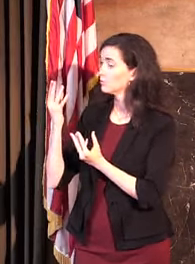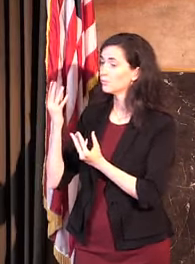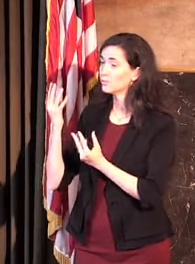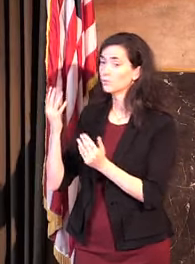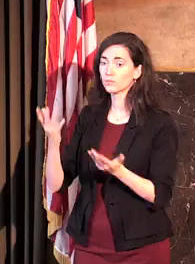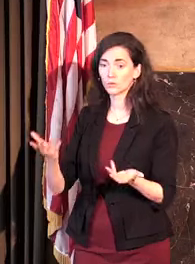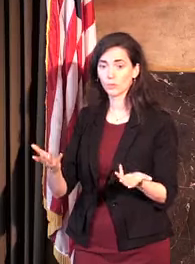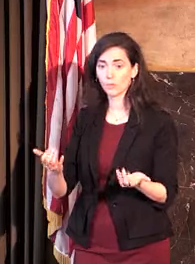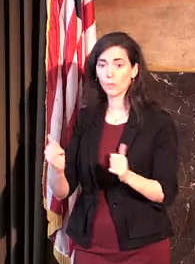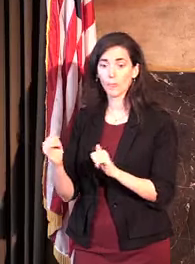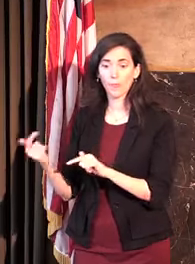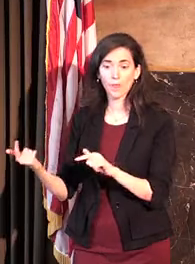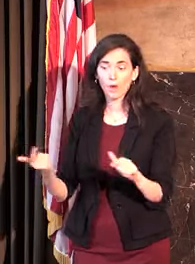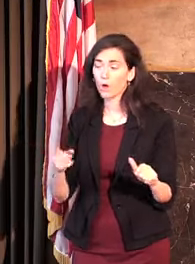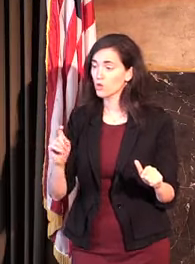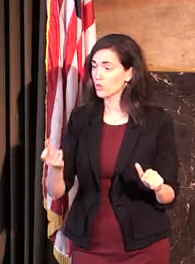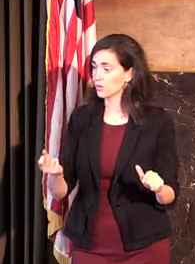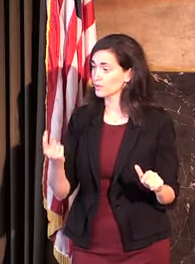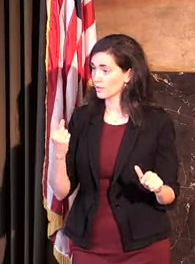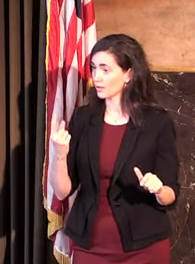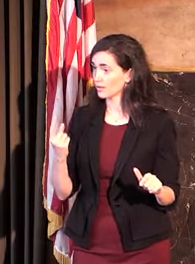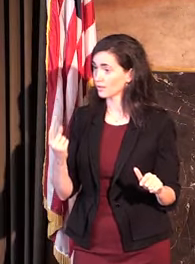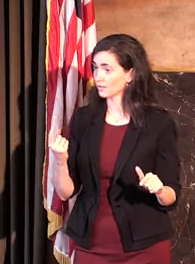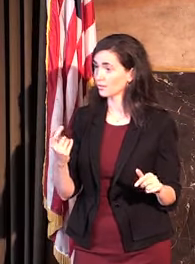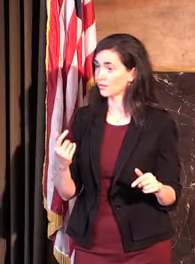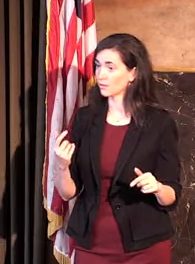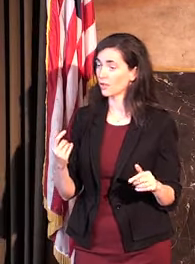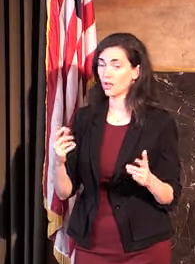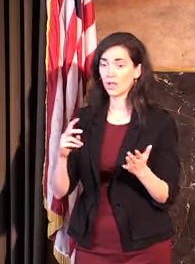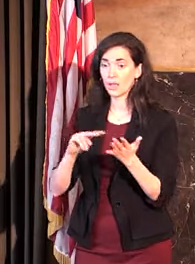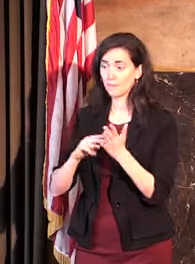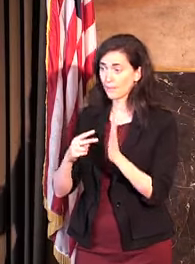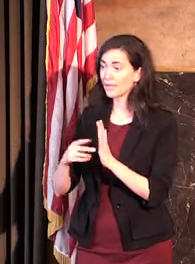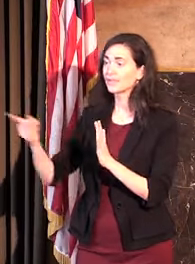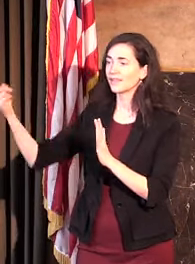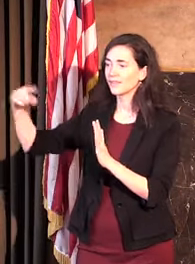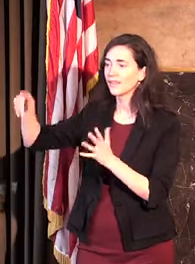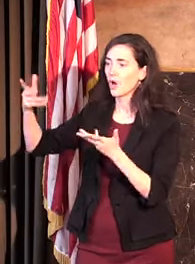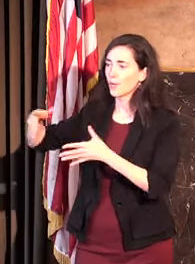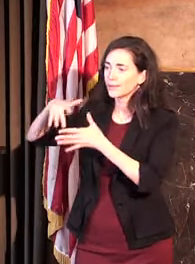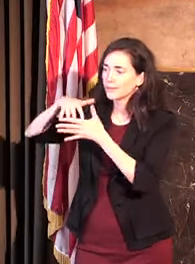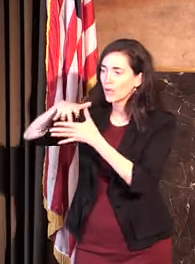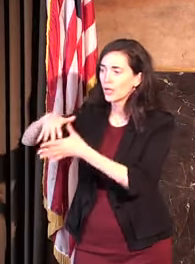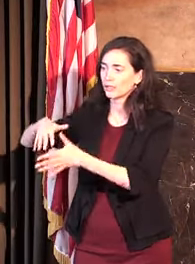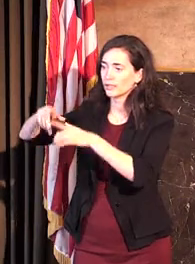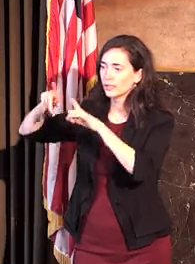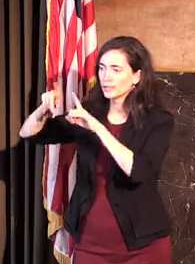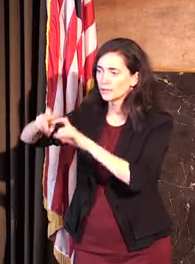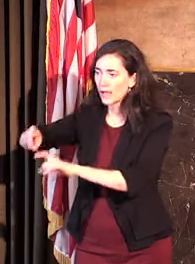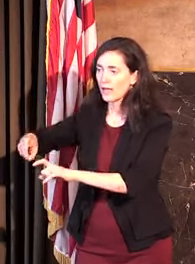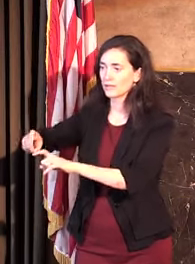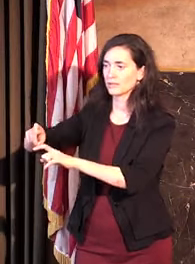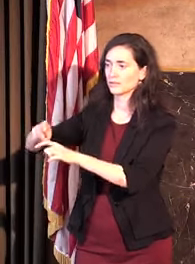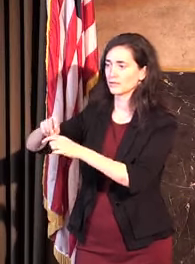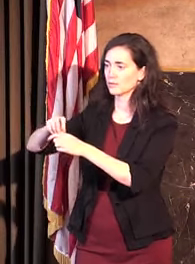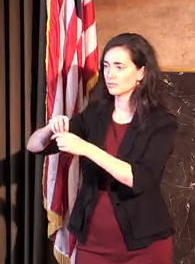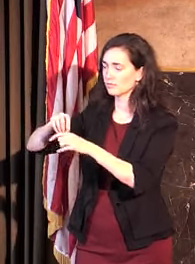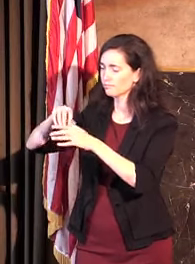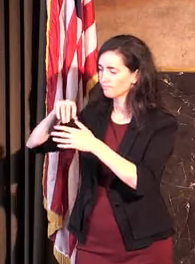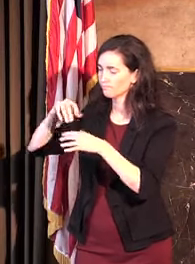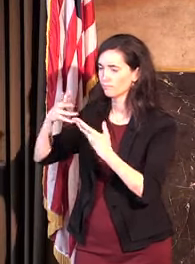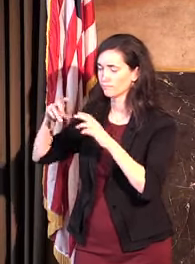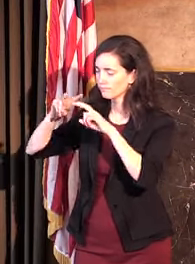be able to understand that that means that there have been clinical trials and that this is a safe and